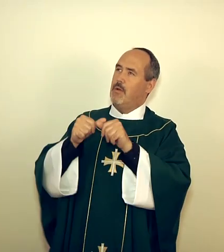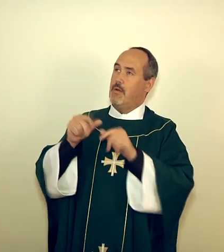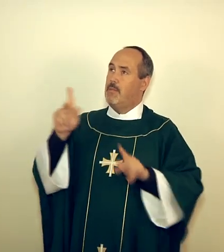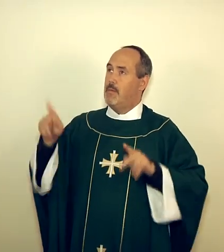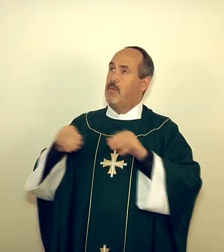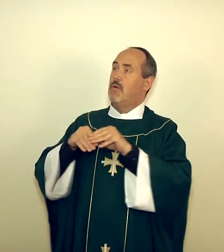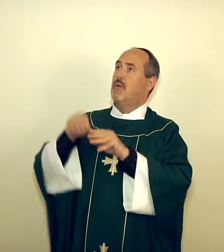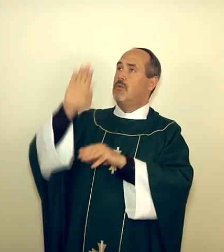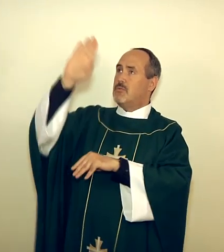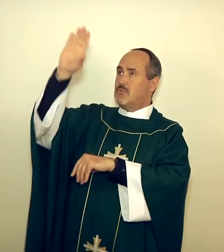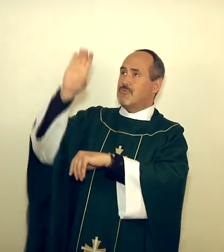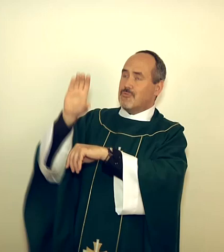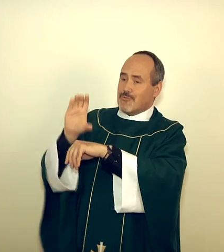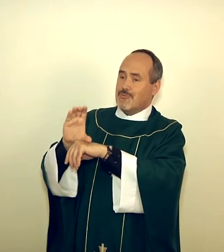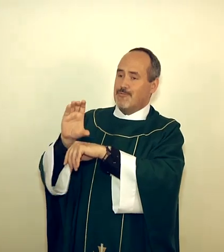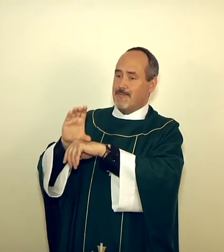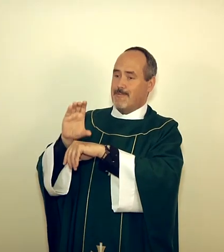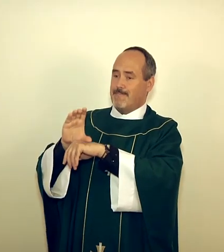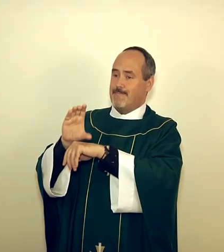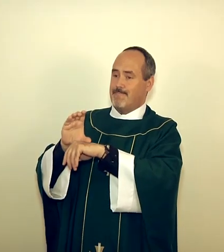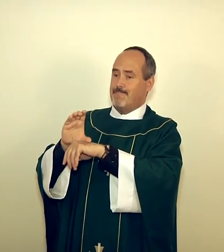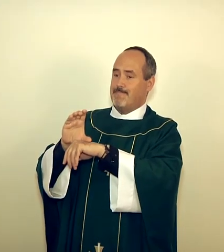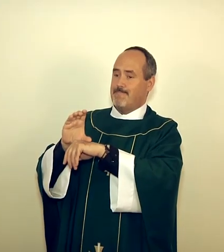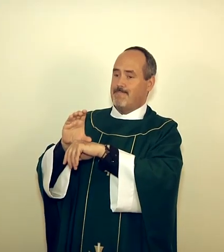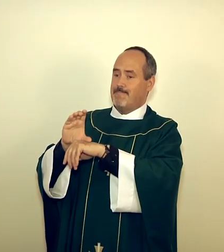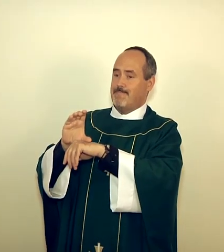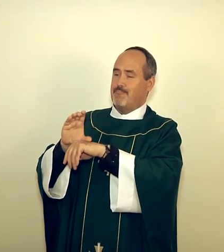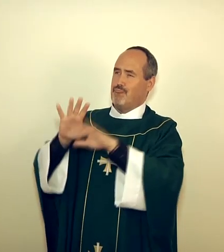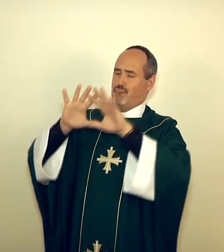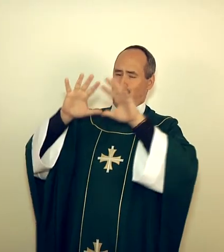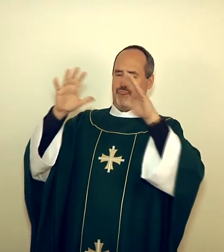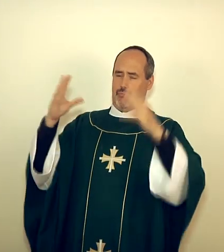Remember, Lord, your church spread throughout the world,